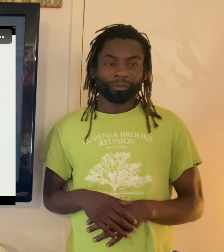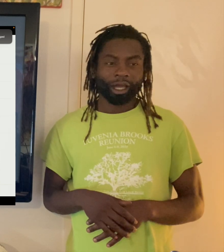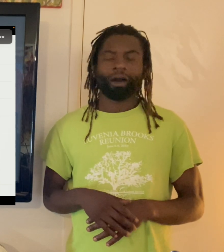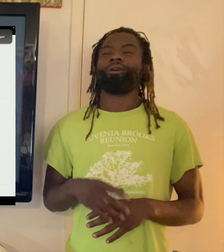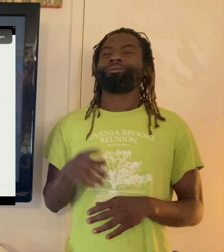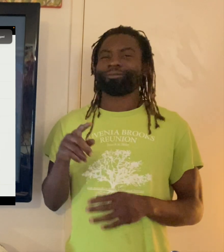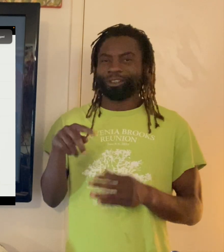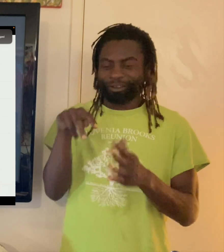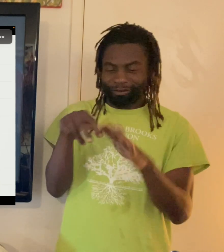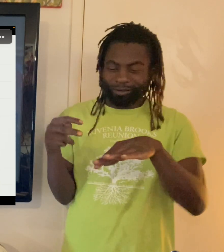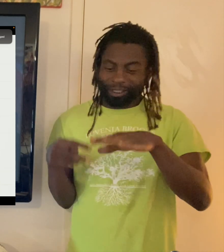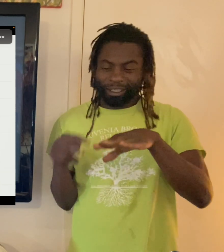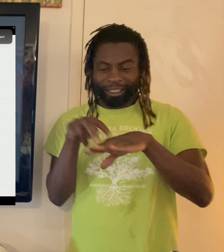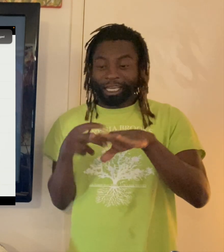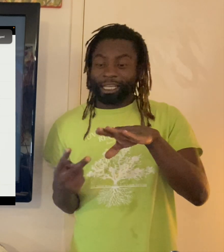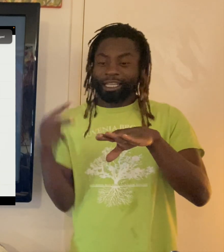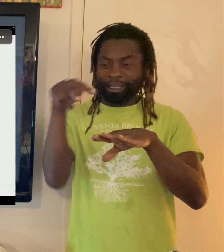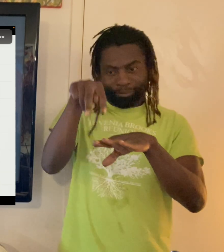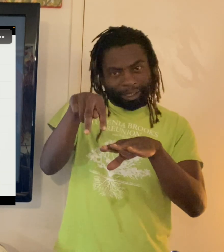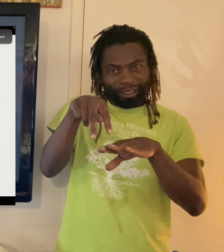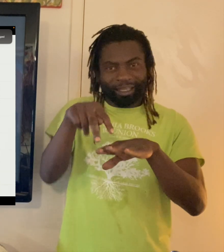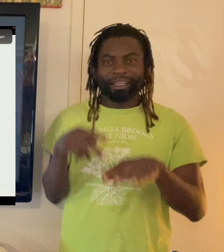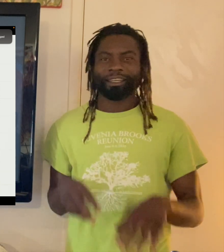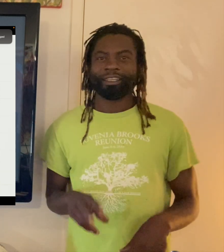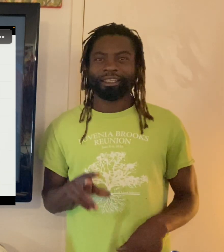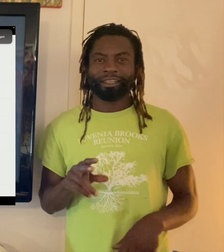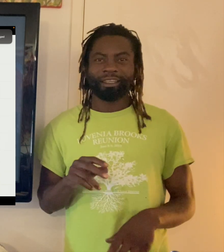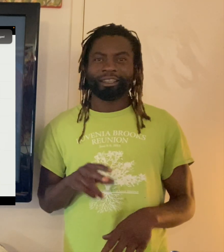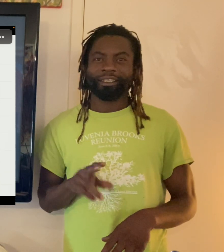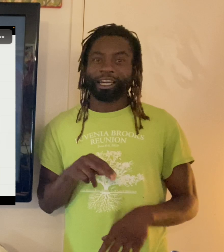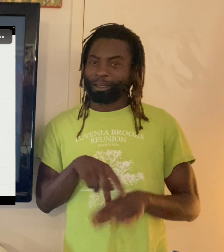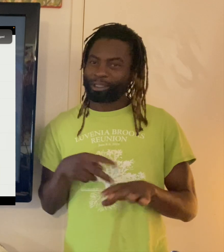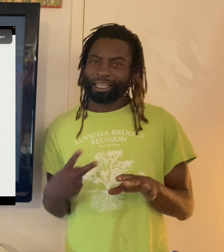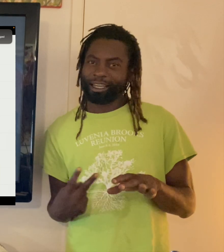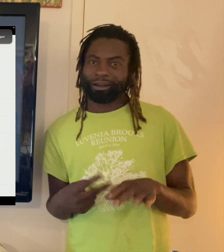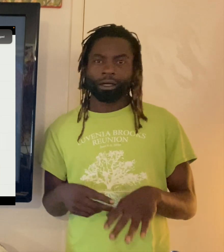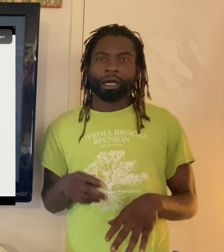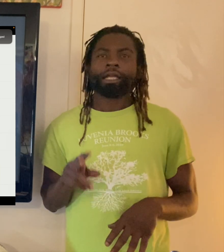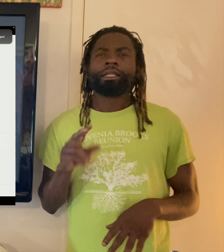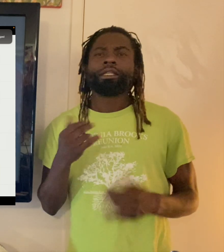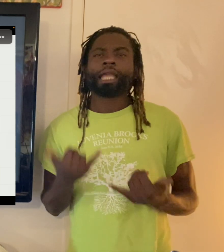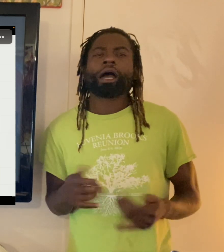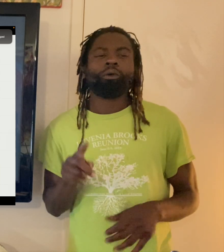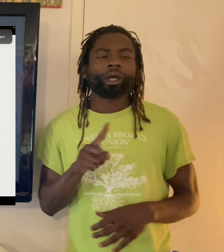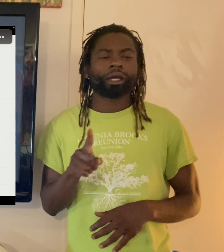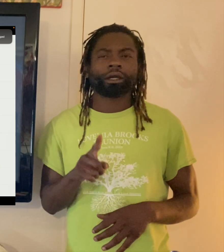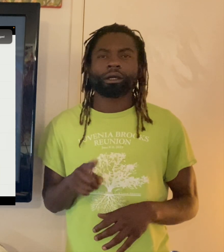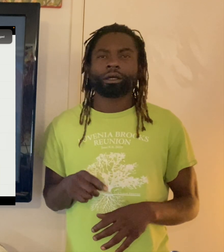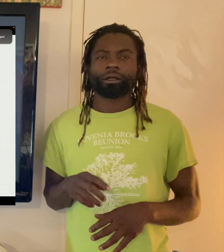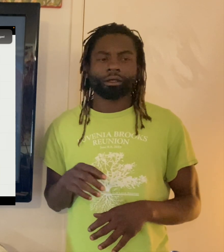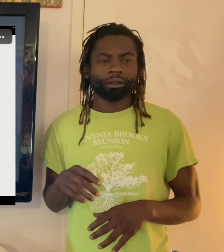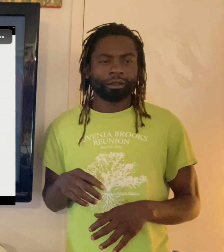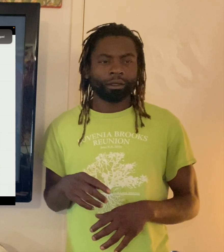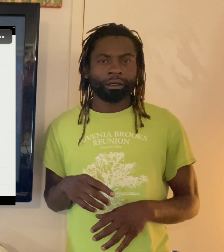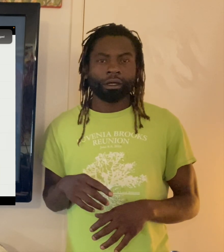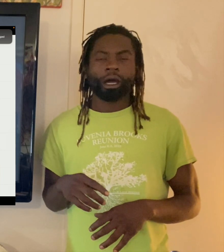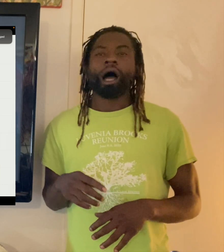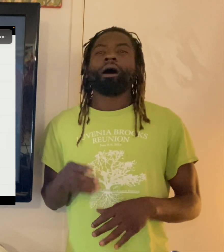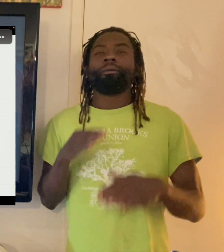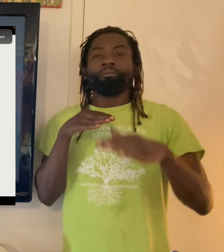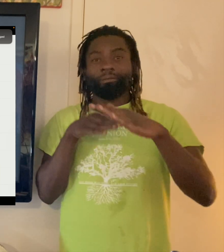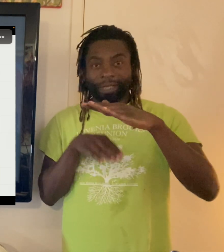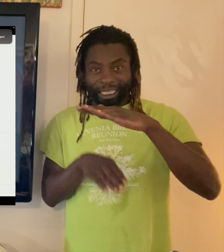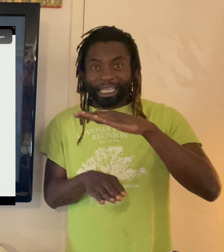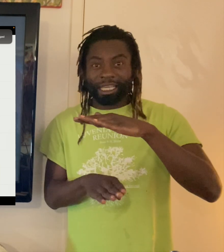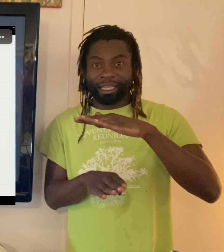you are right side up again. And now, where is the monster? Yes, the monster is